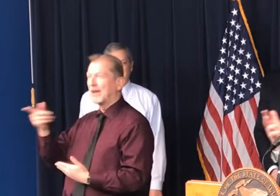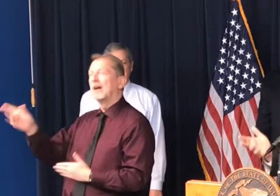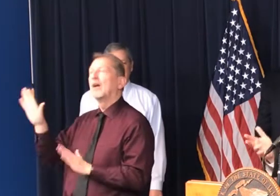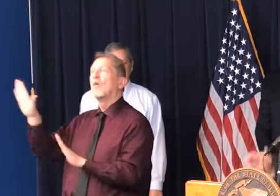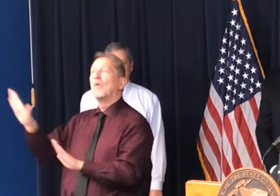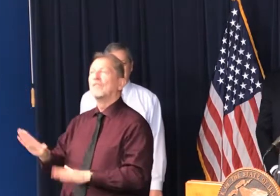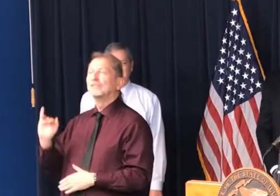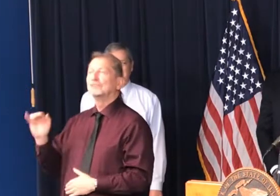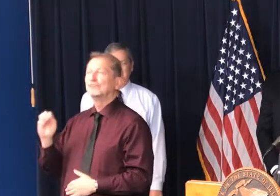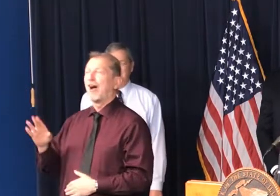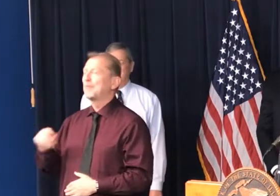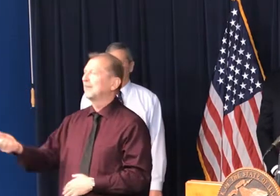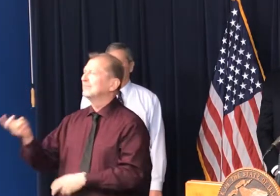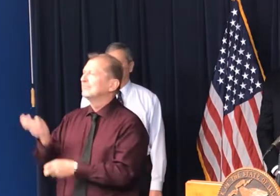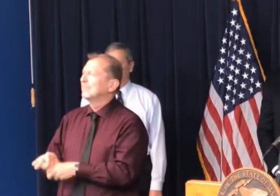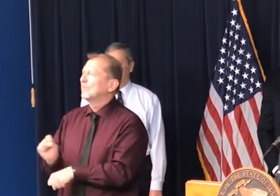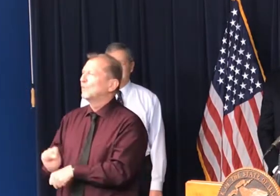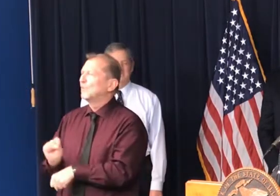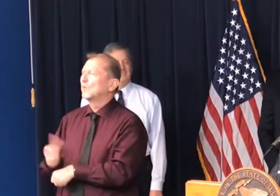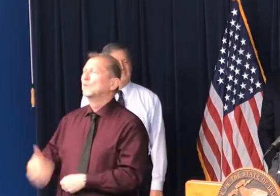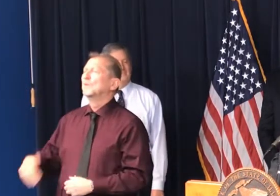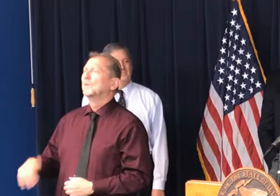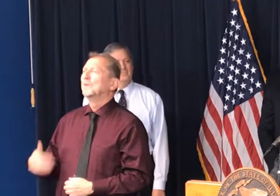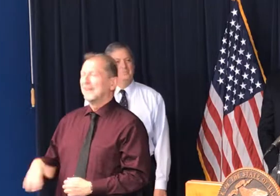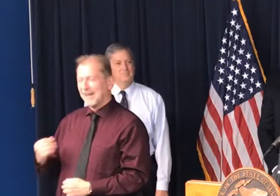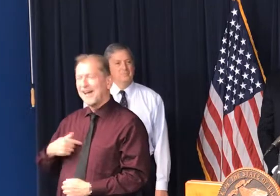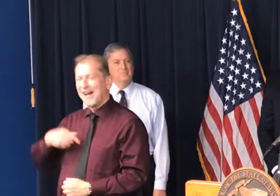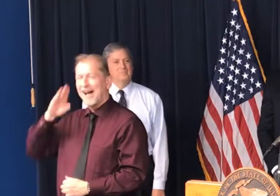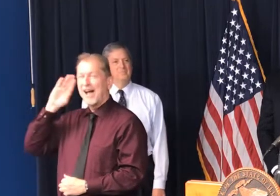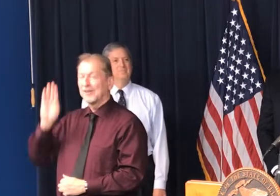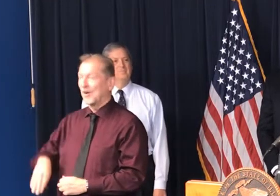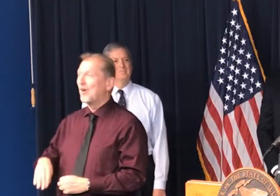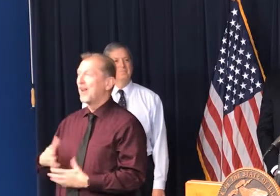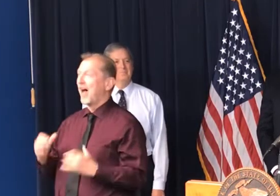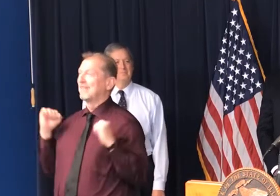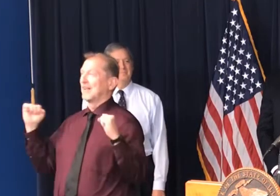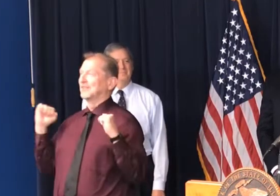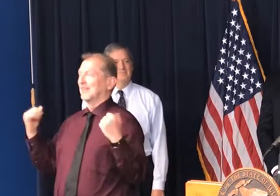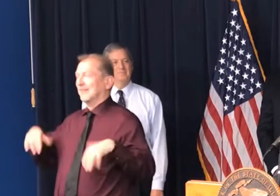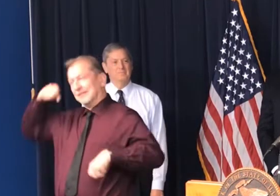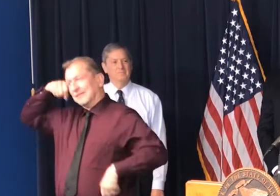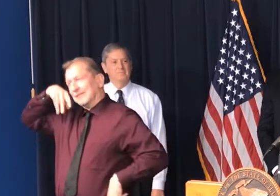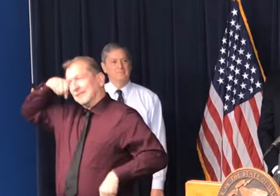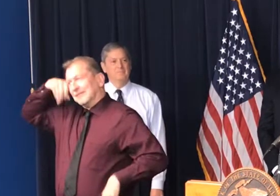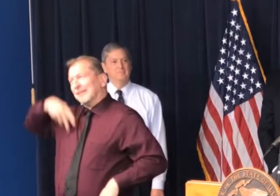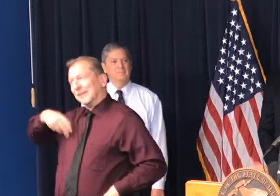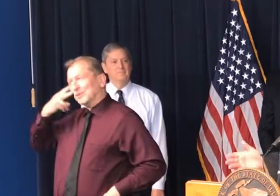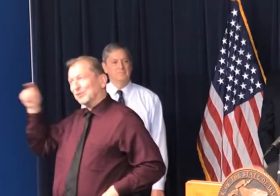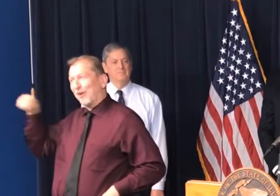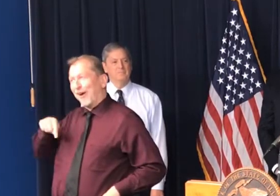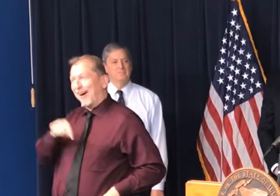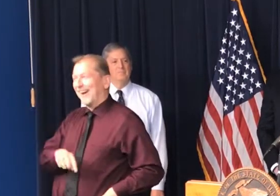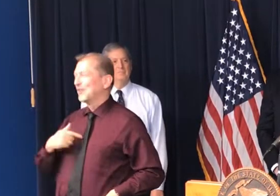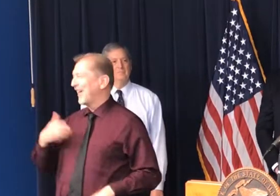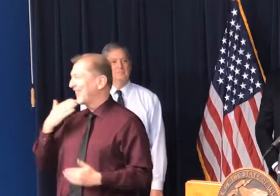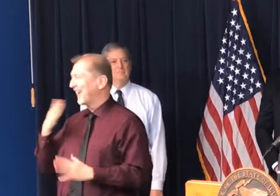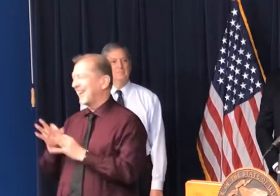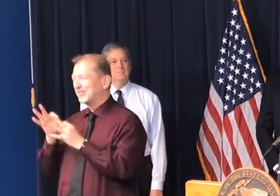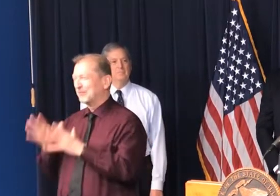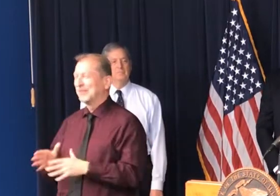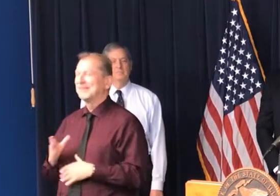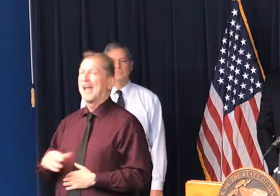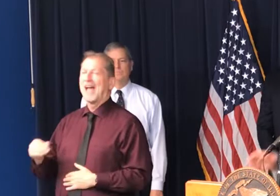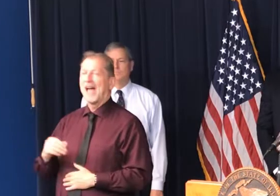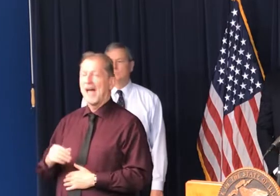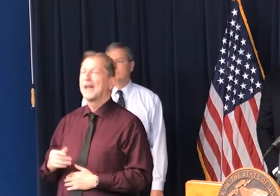so he's hardworking, and I'm sure that this is a lot of exercise for anybody. So thank you very much, and